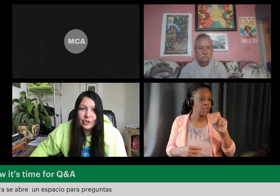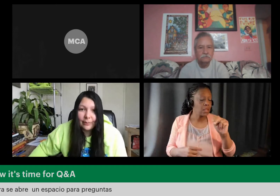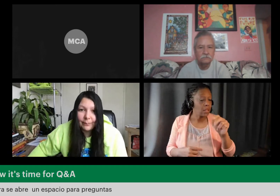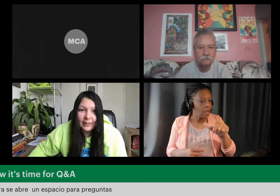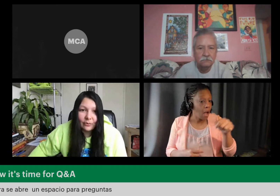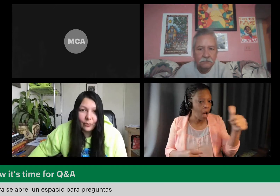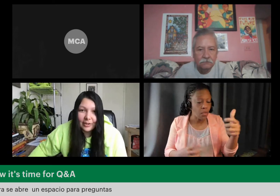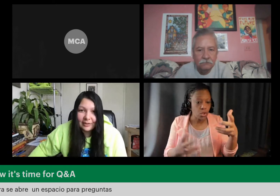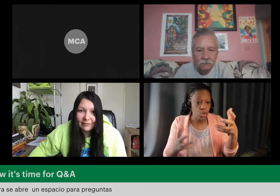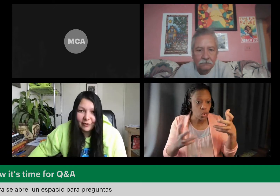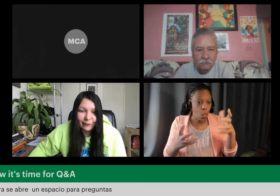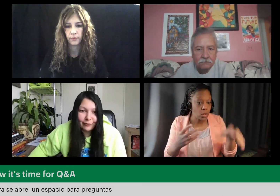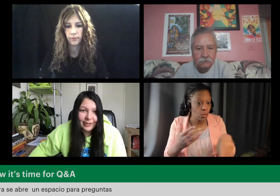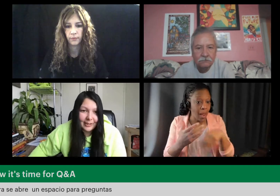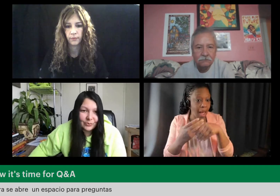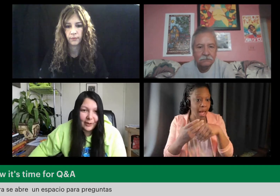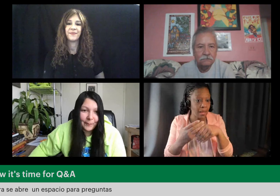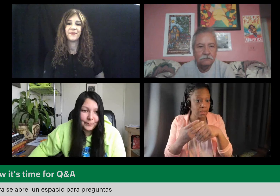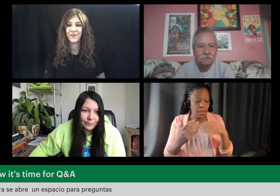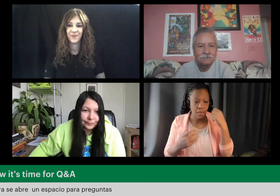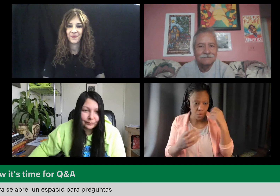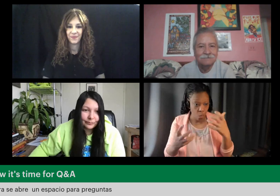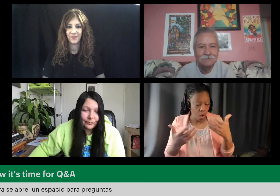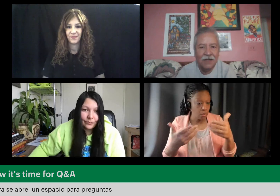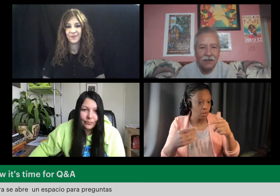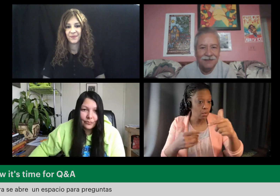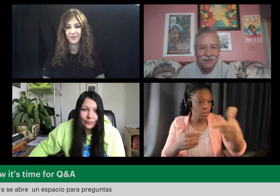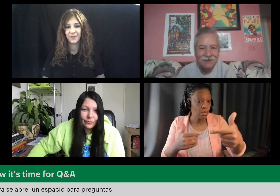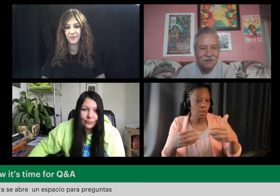to jump in with, feel free as well.